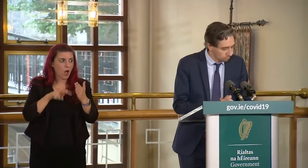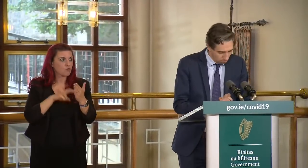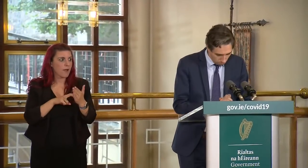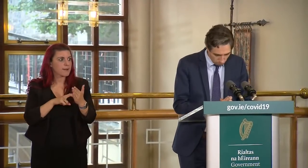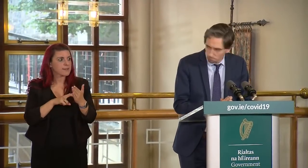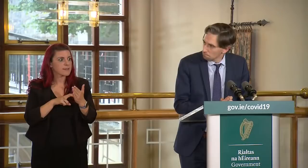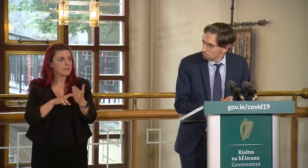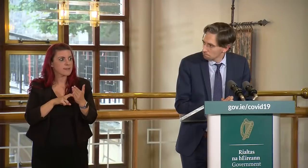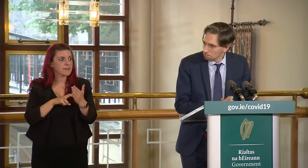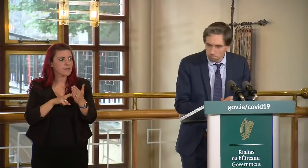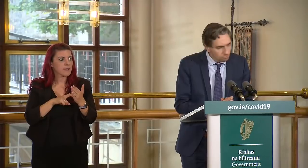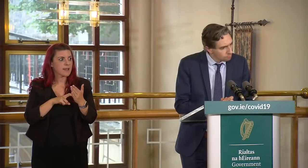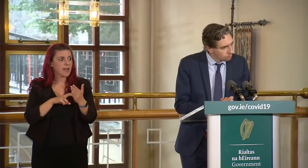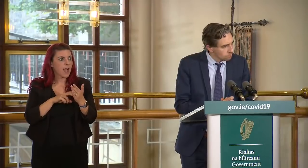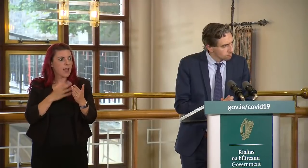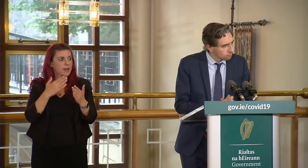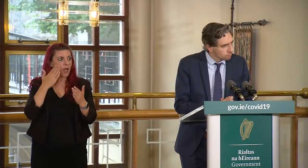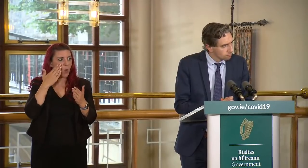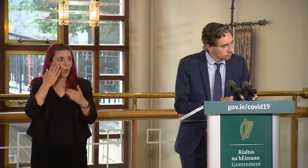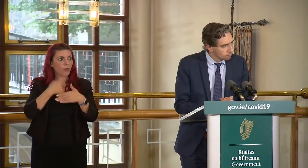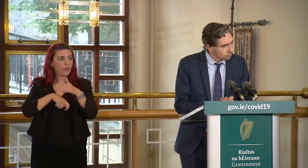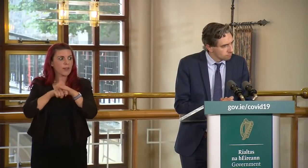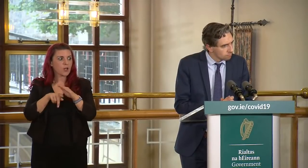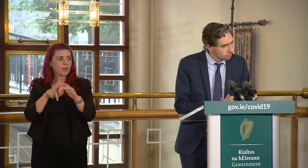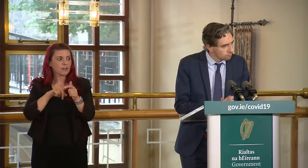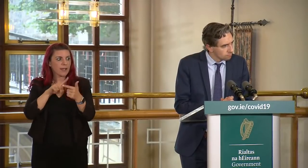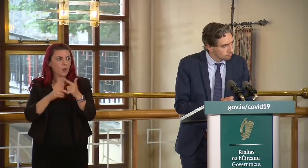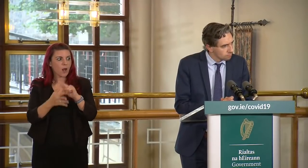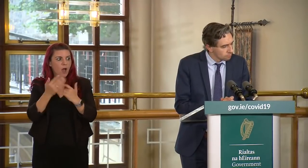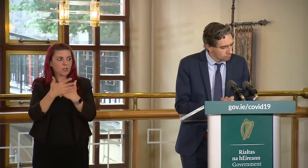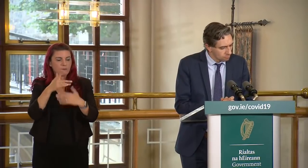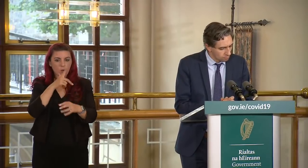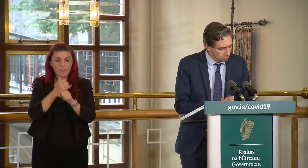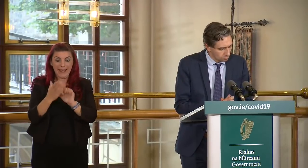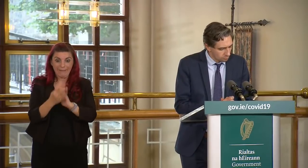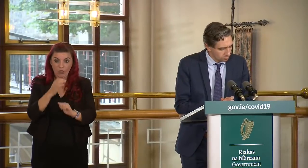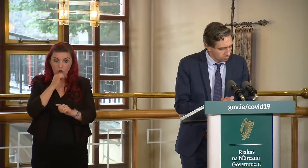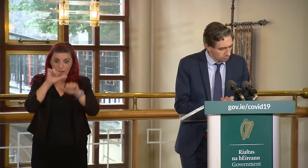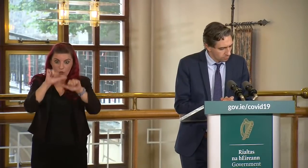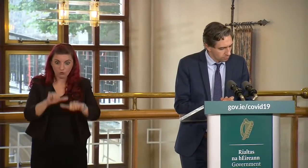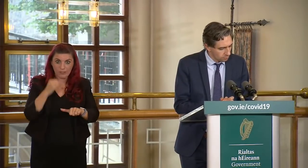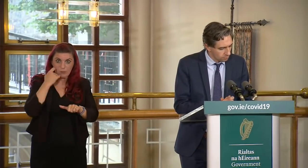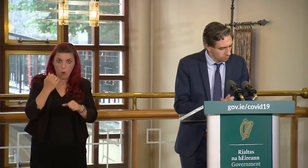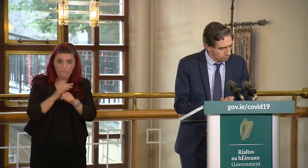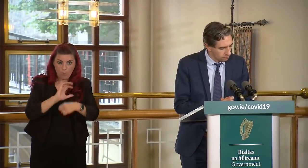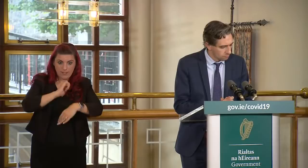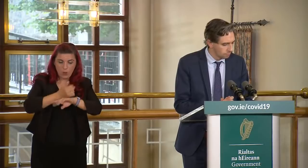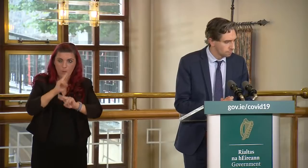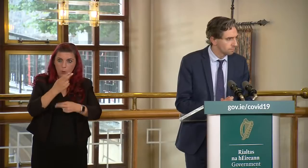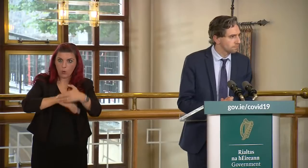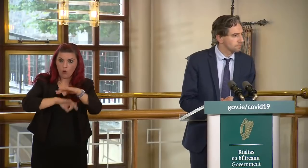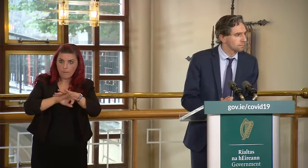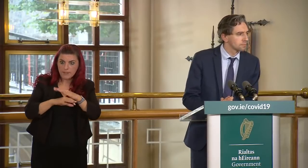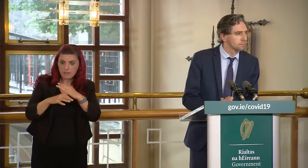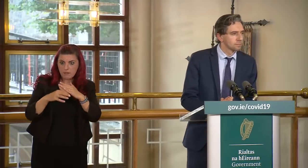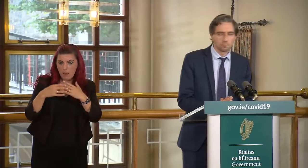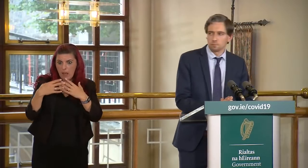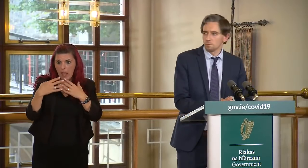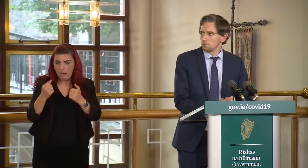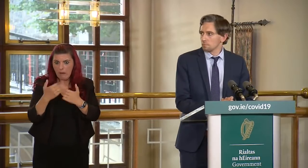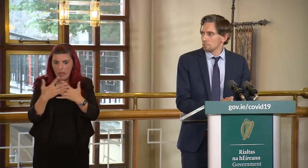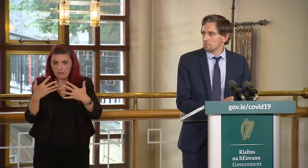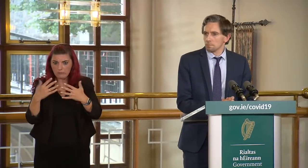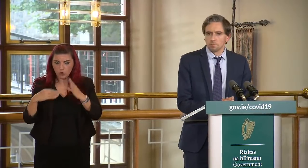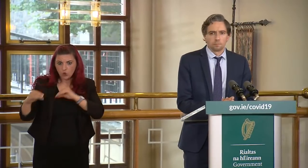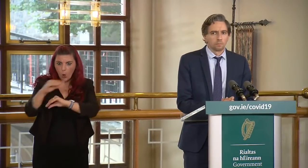Taoiseach, there's been a lot of talk of a plan B if this deal doesn't pass tomorrow, maybe a temporary Taoiseach to get the offences into the state